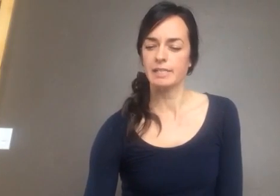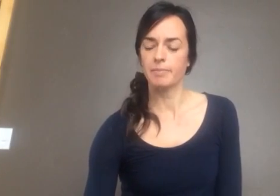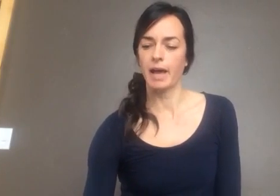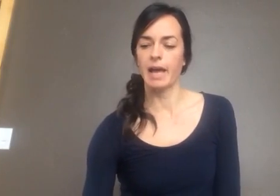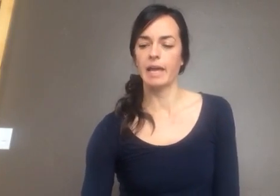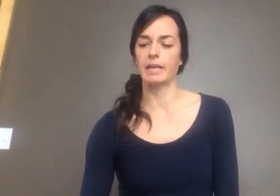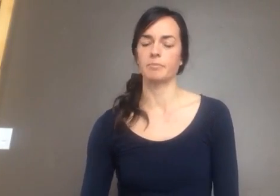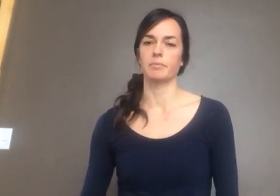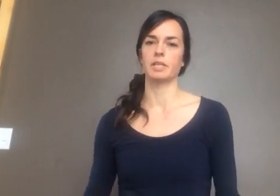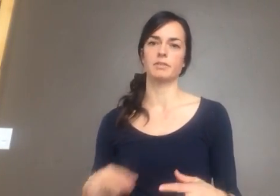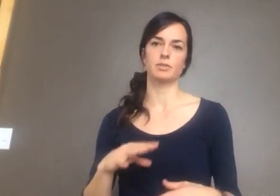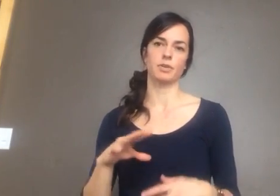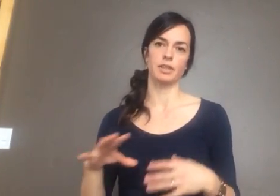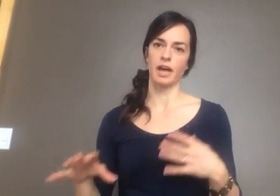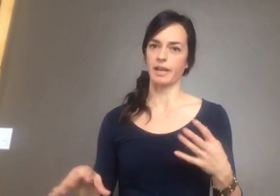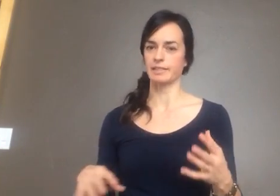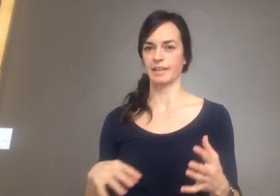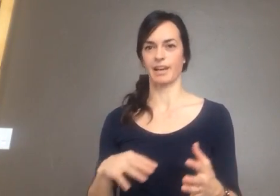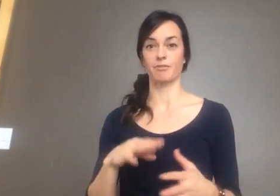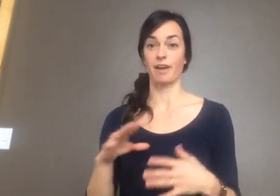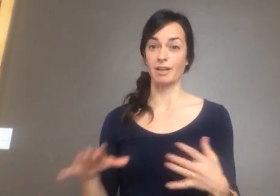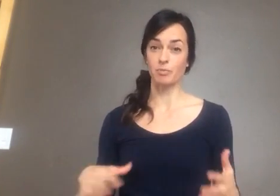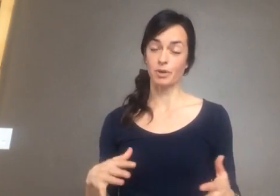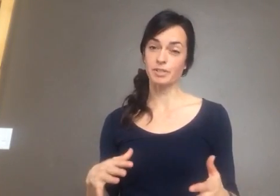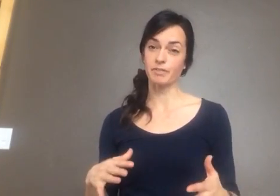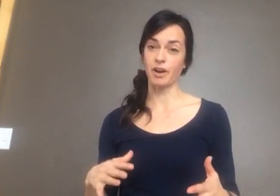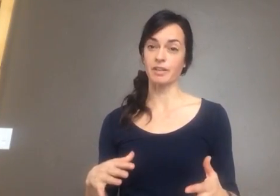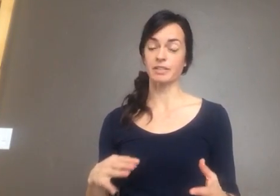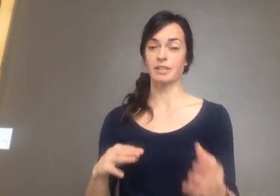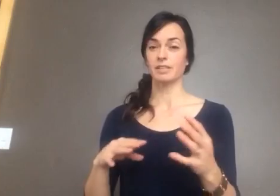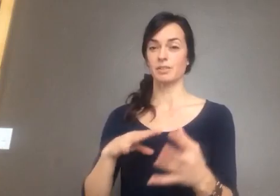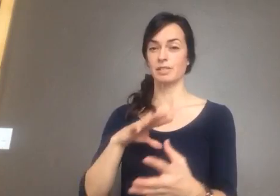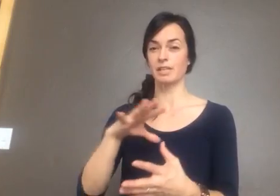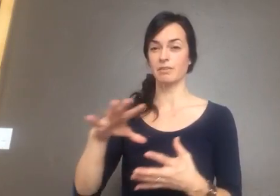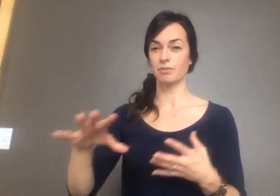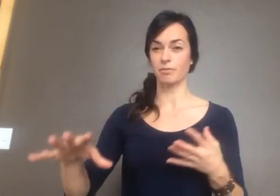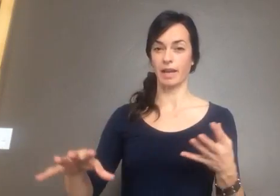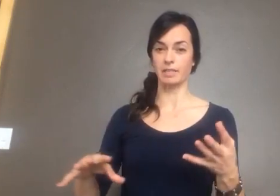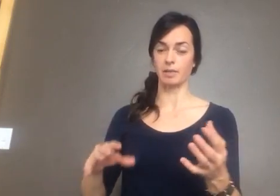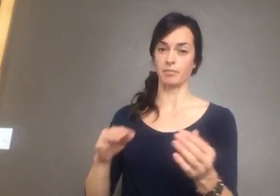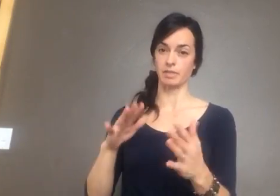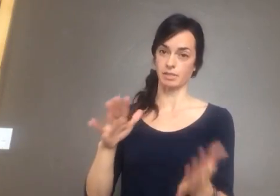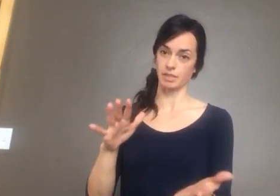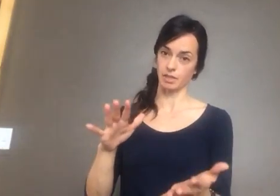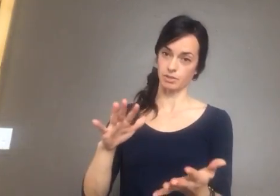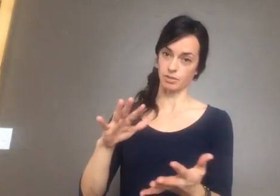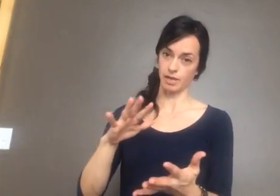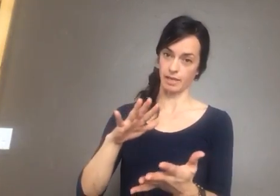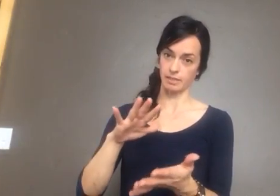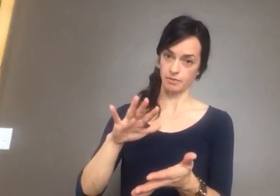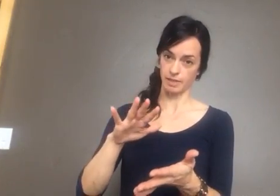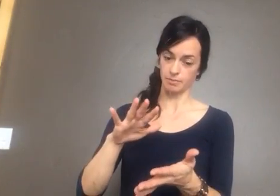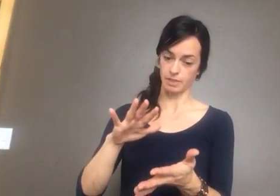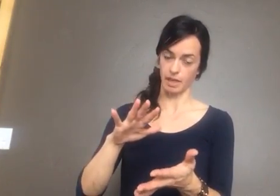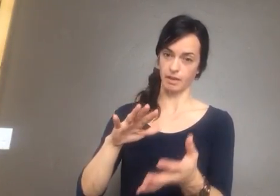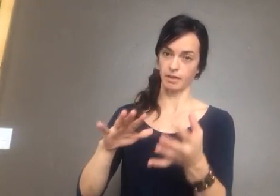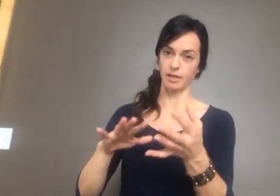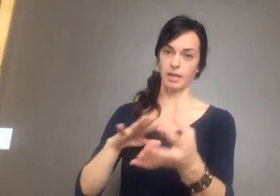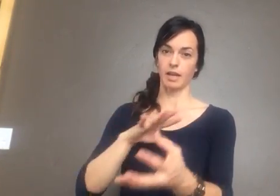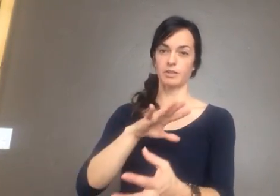characterized by individual thought and kind of random works of art. So the sign for random is to take your two hands, you face them together, and you